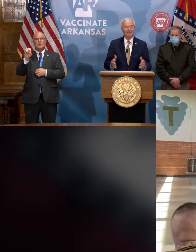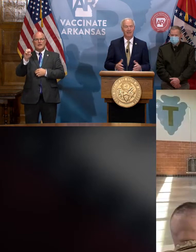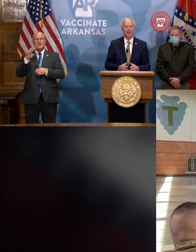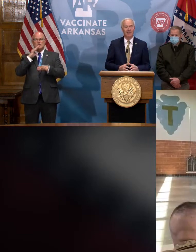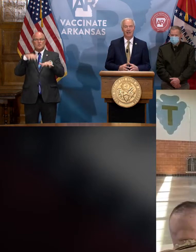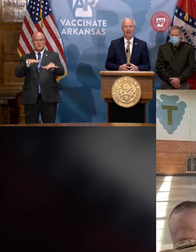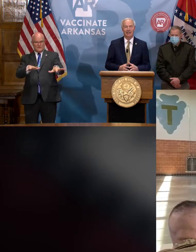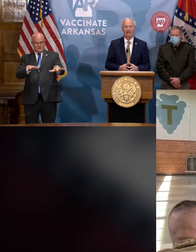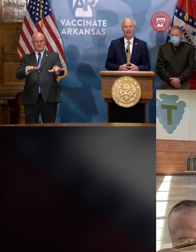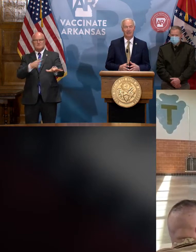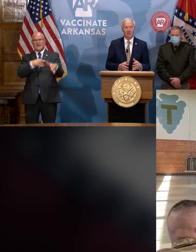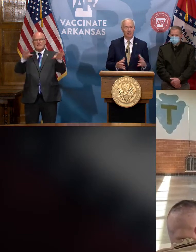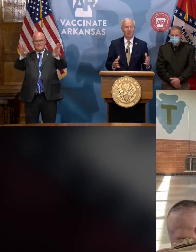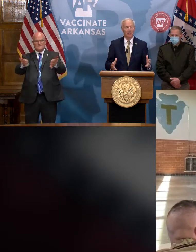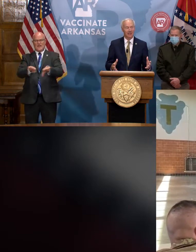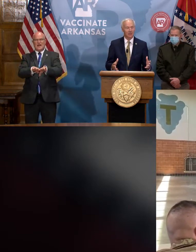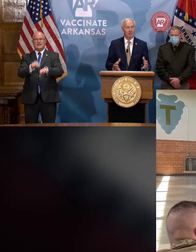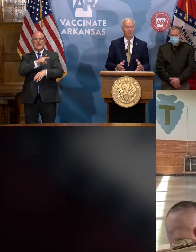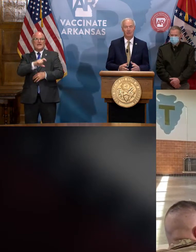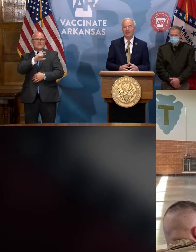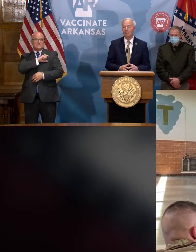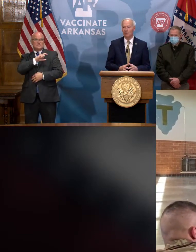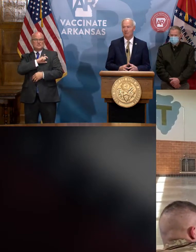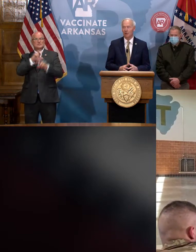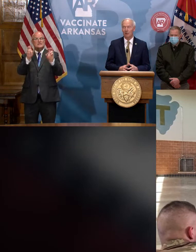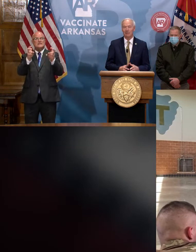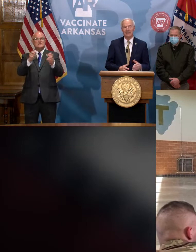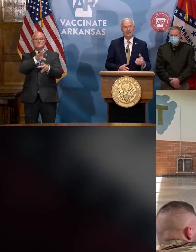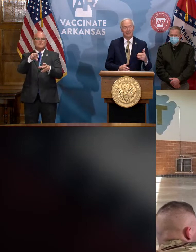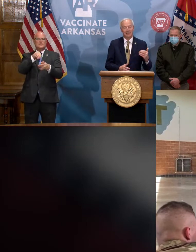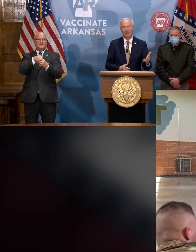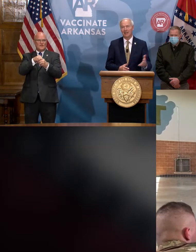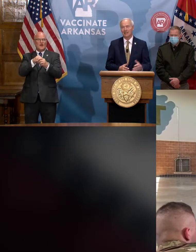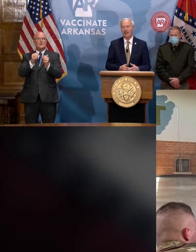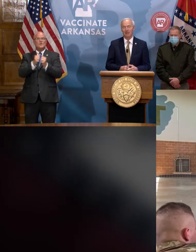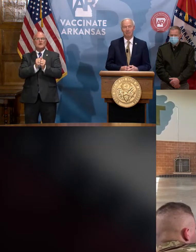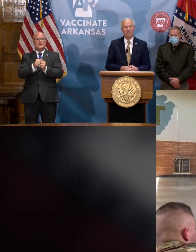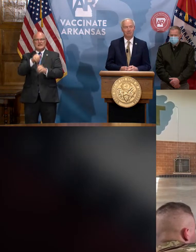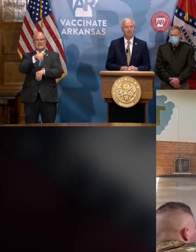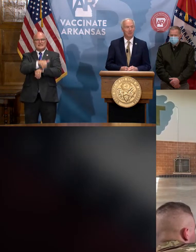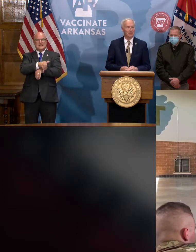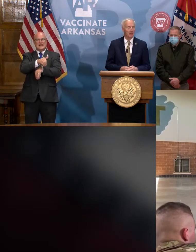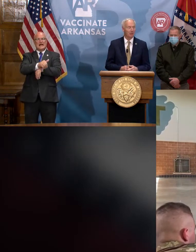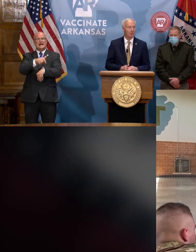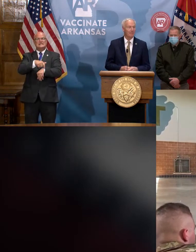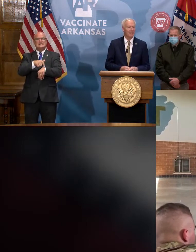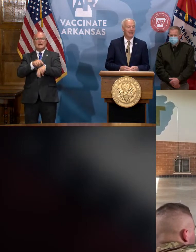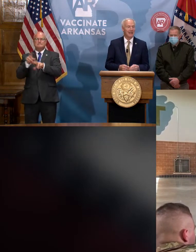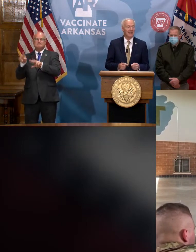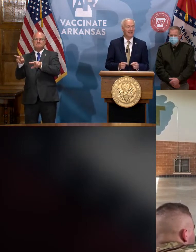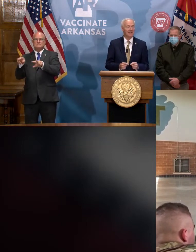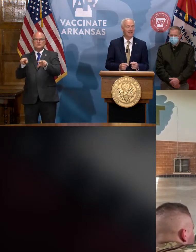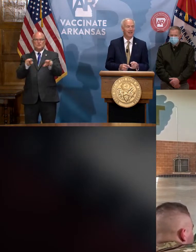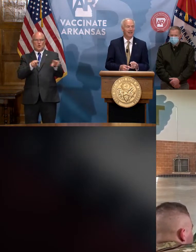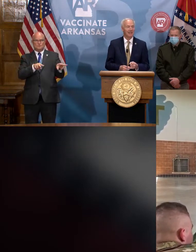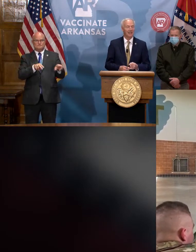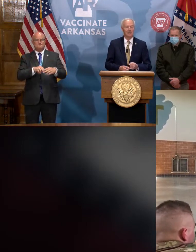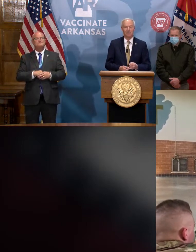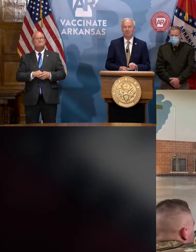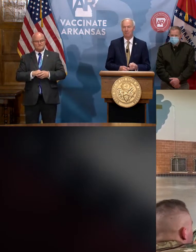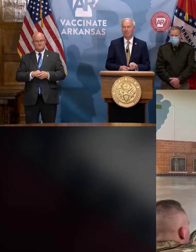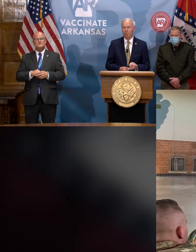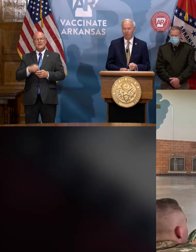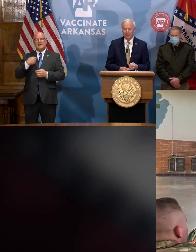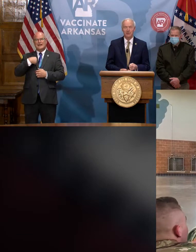that valley there and the security issues that were involved in our nighttime patrol. And I